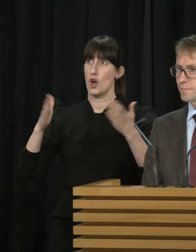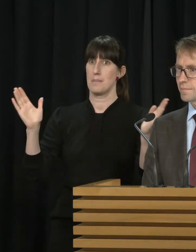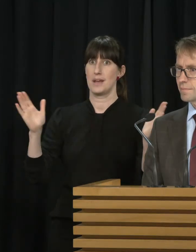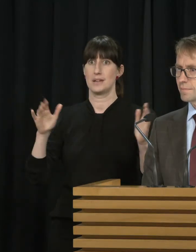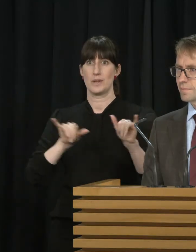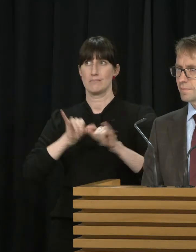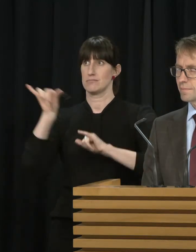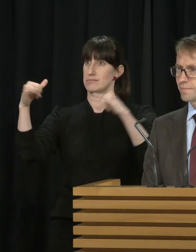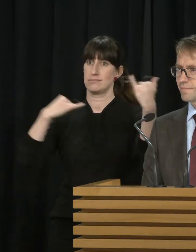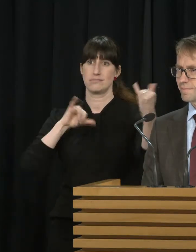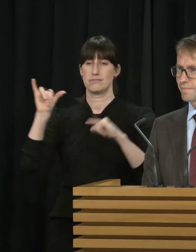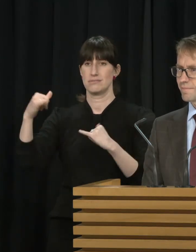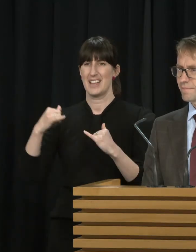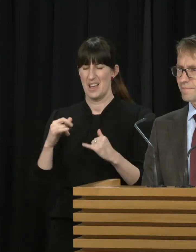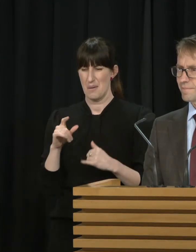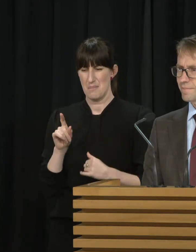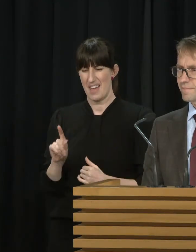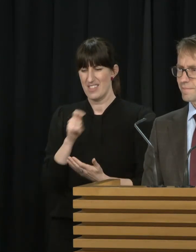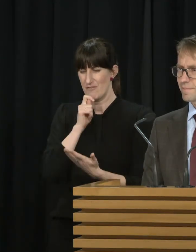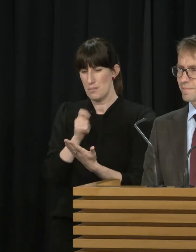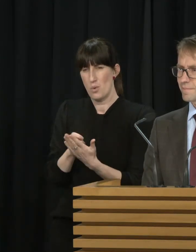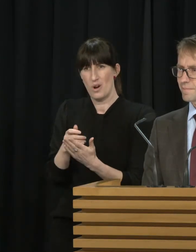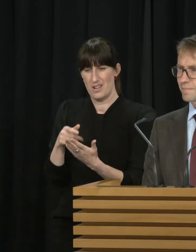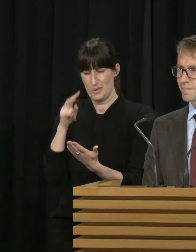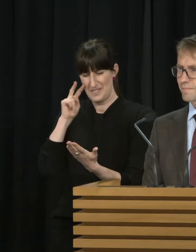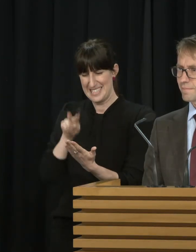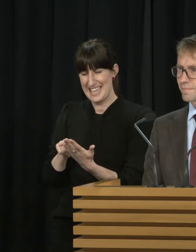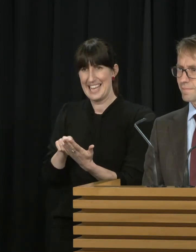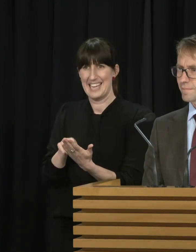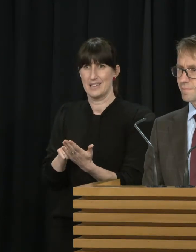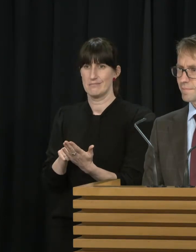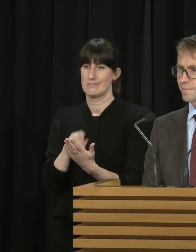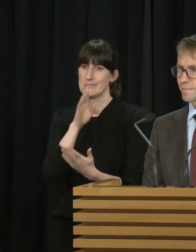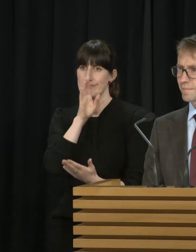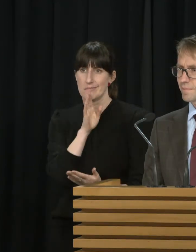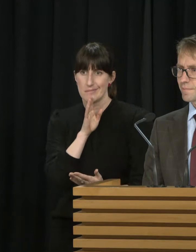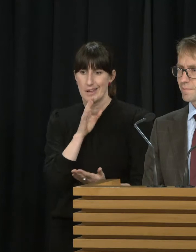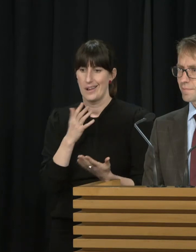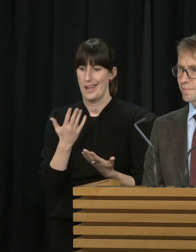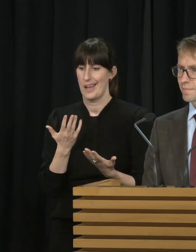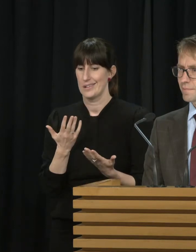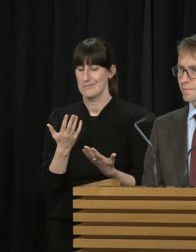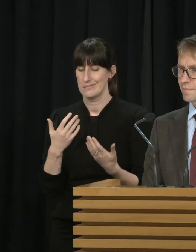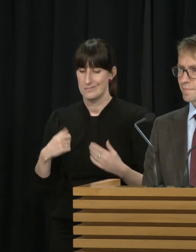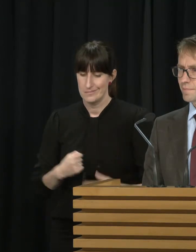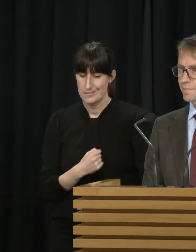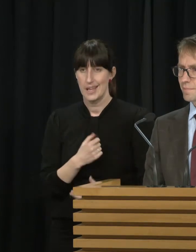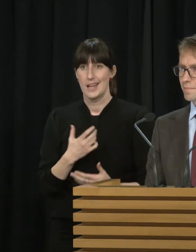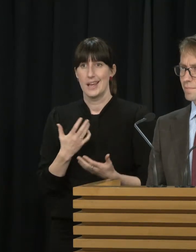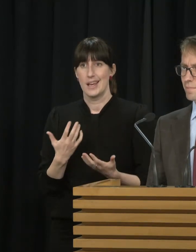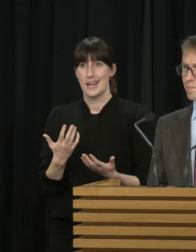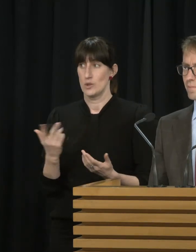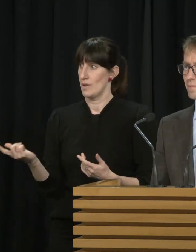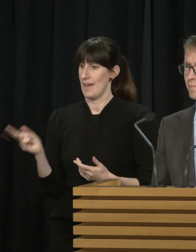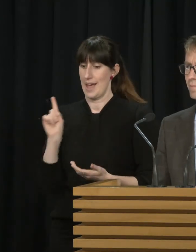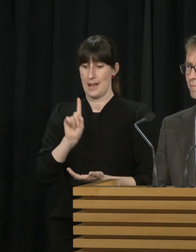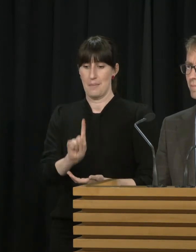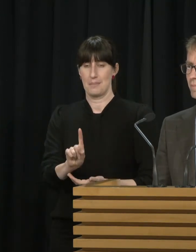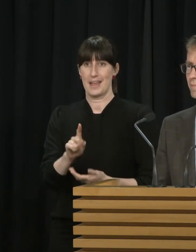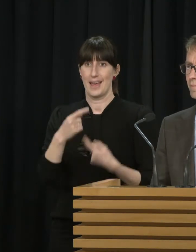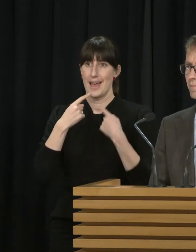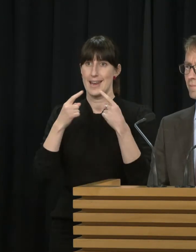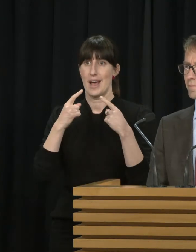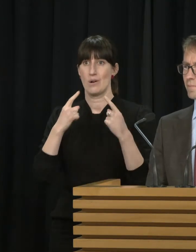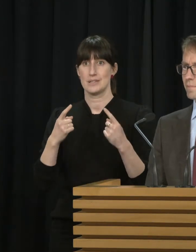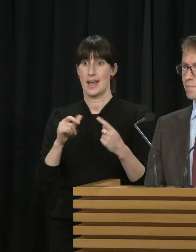cautious report that sets out how, I guess, it's very doom and gloom, and you've come up here today and said that level 4 lockdowns